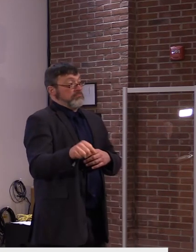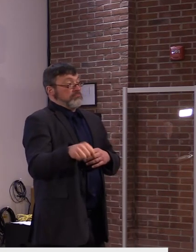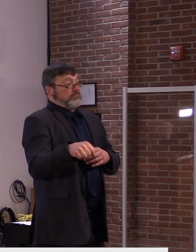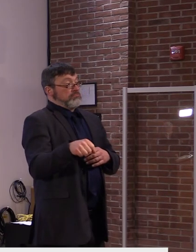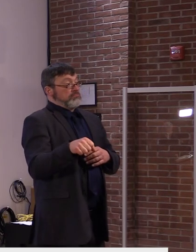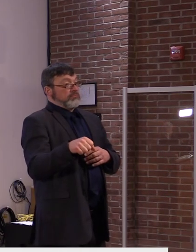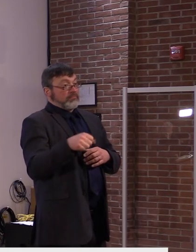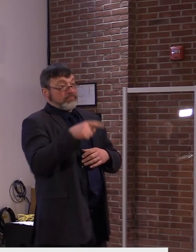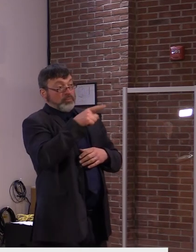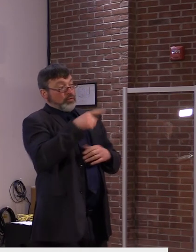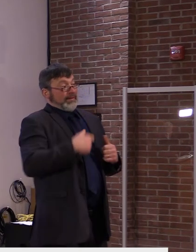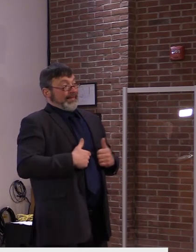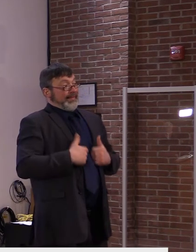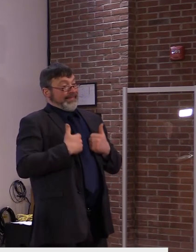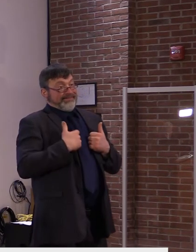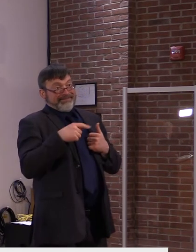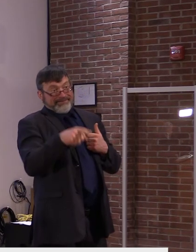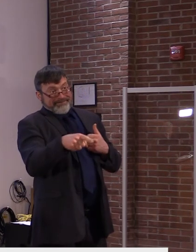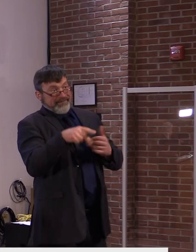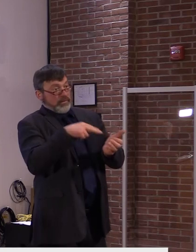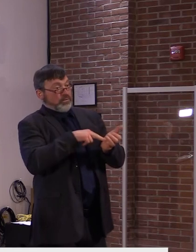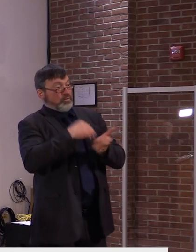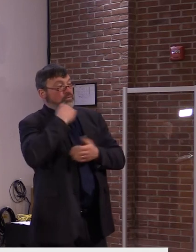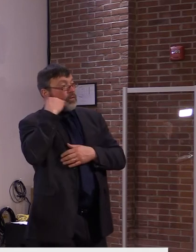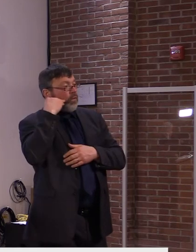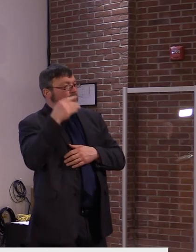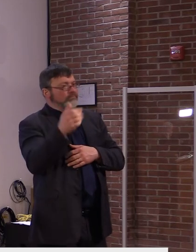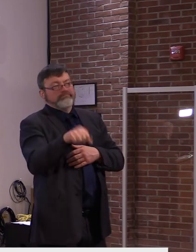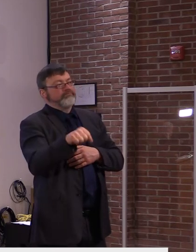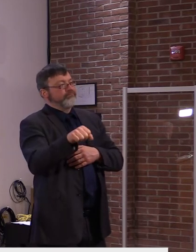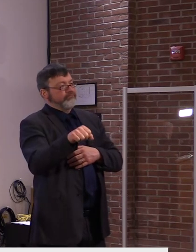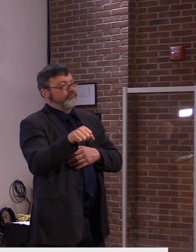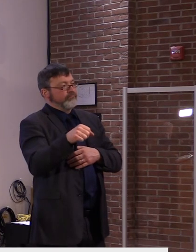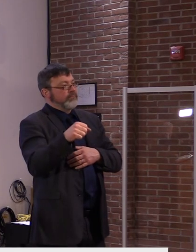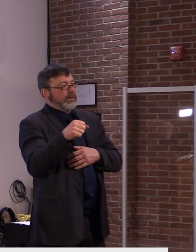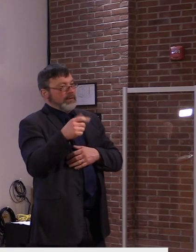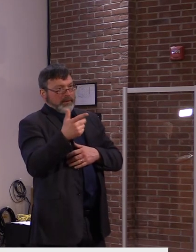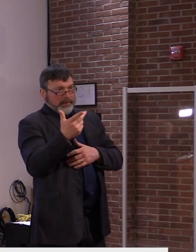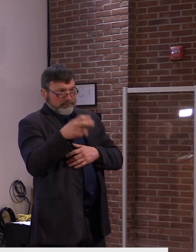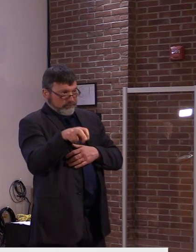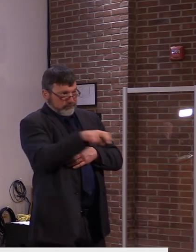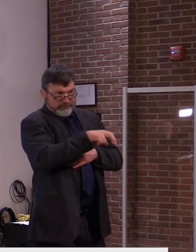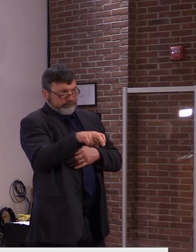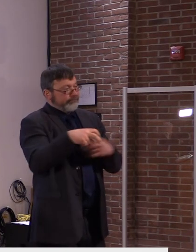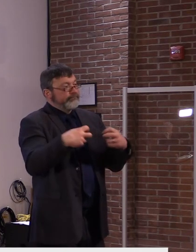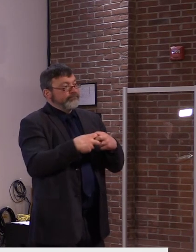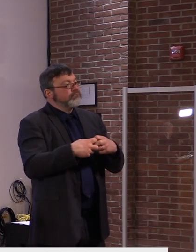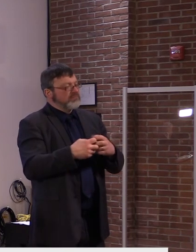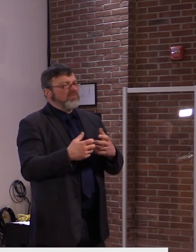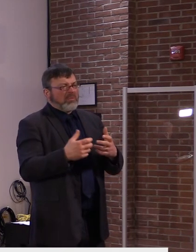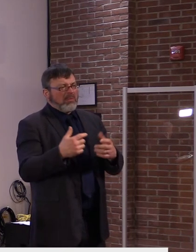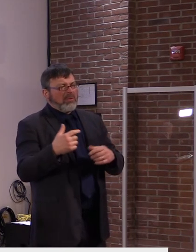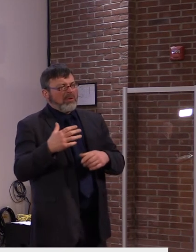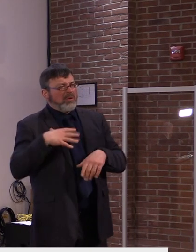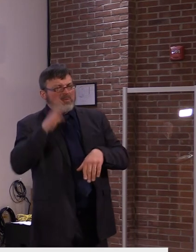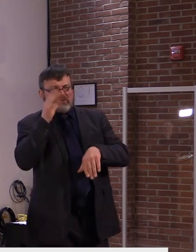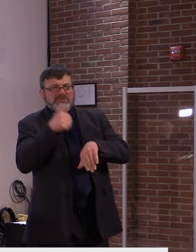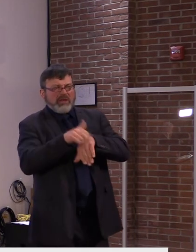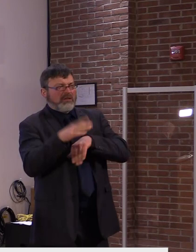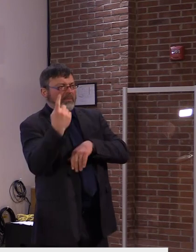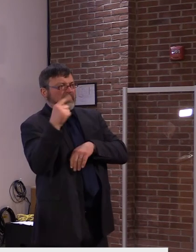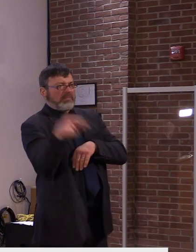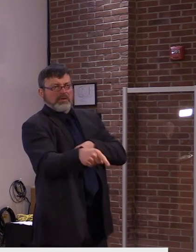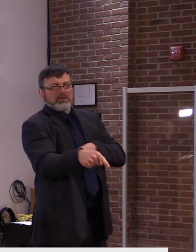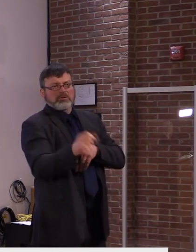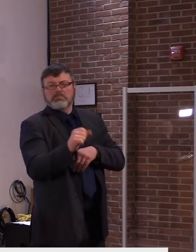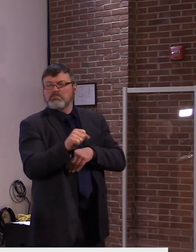them if there's no transportation. Not everybody in long-term care facilities are homebound,